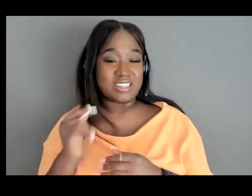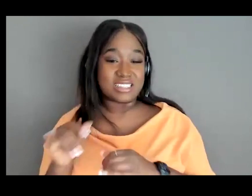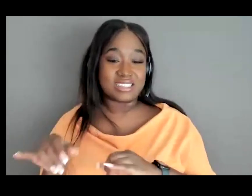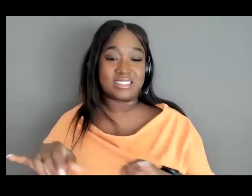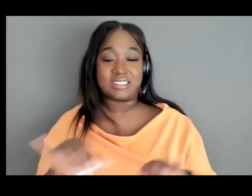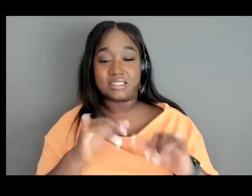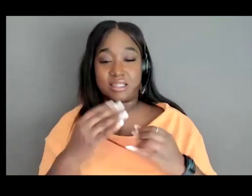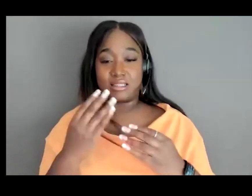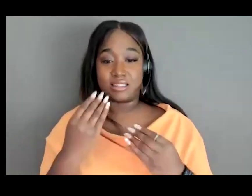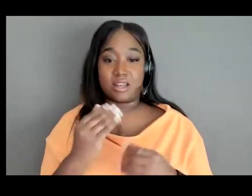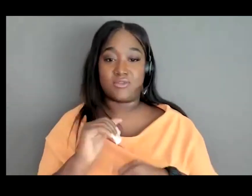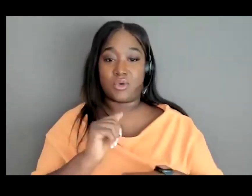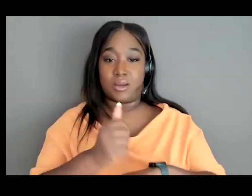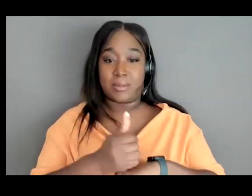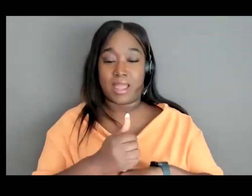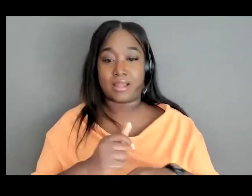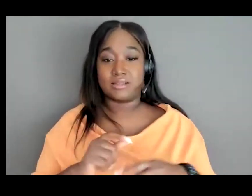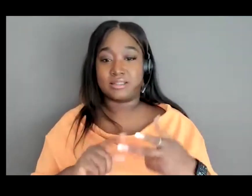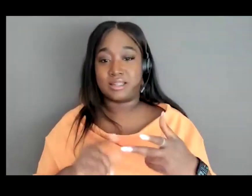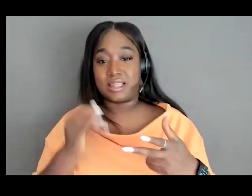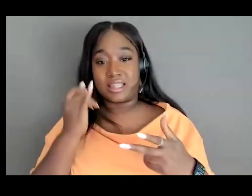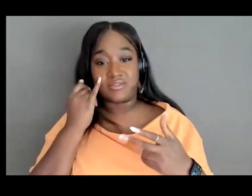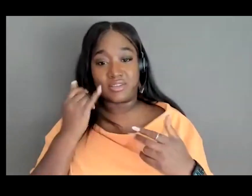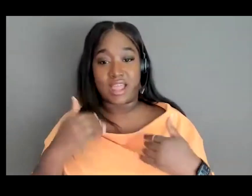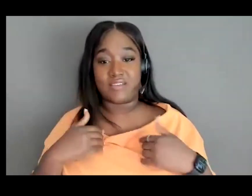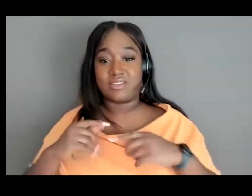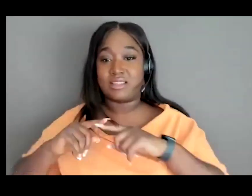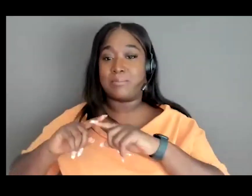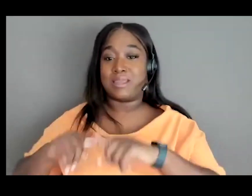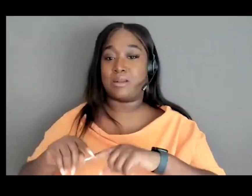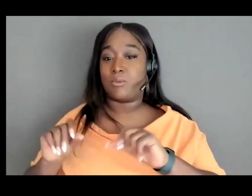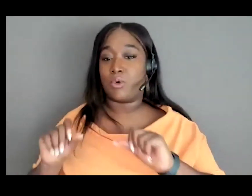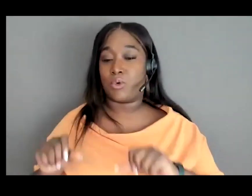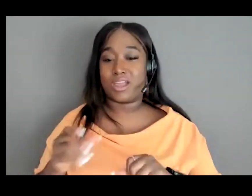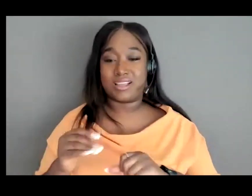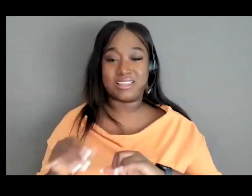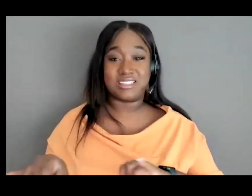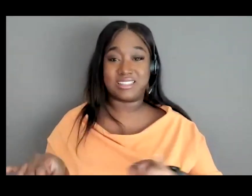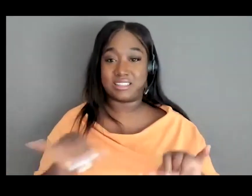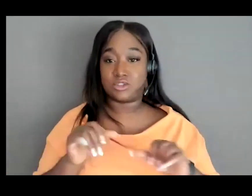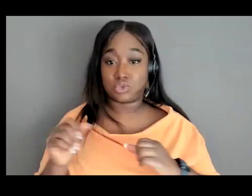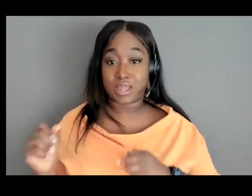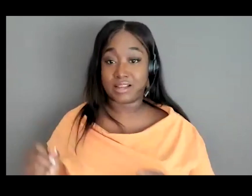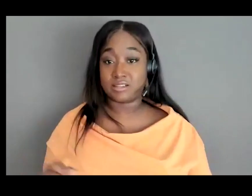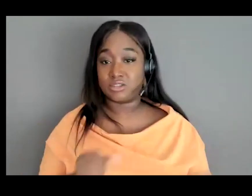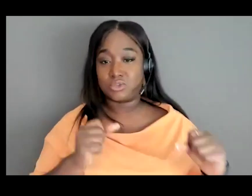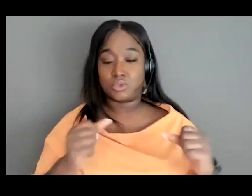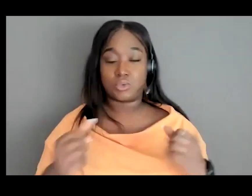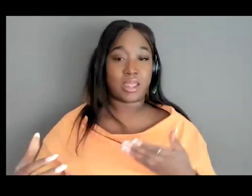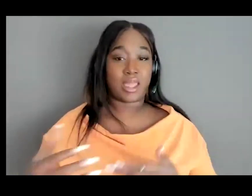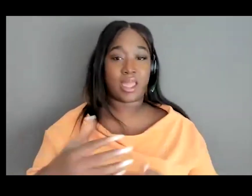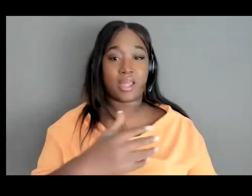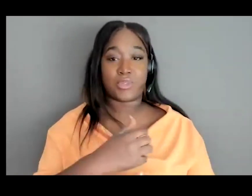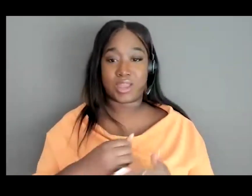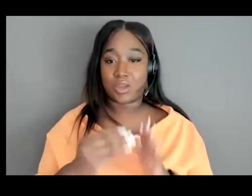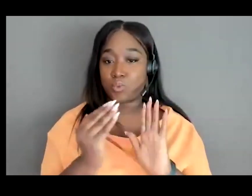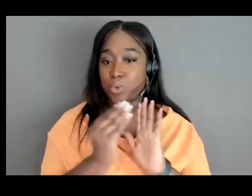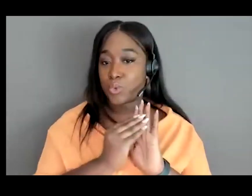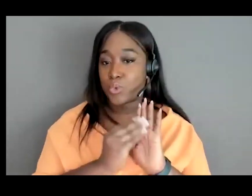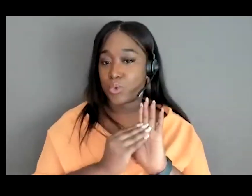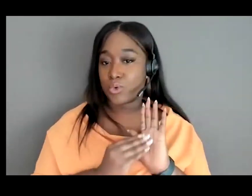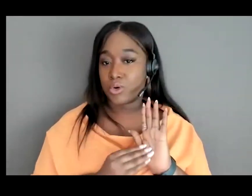formats? Do you have dependable and consistent strategies to gather and